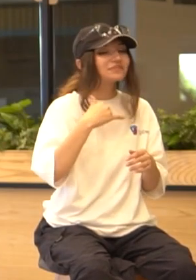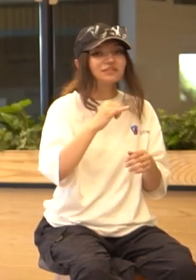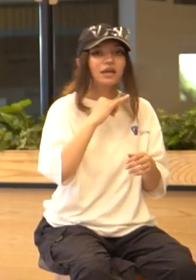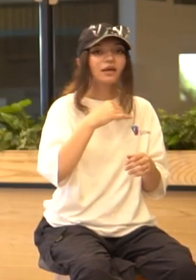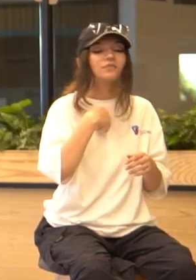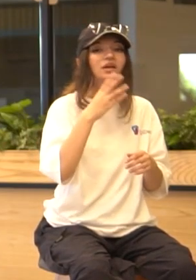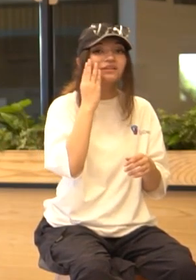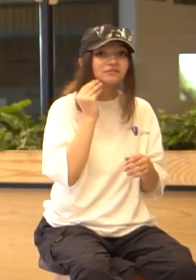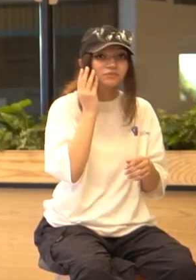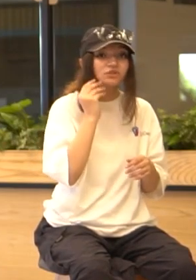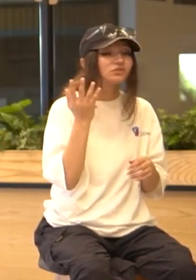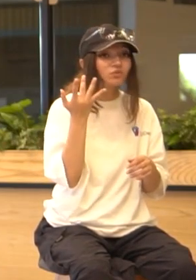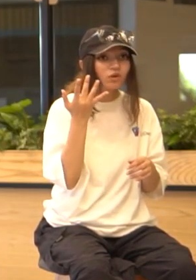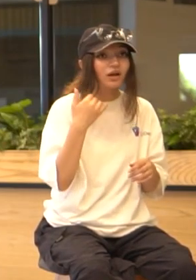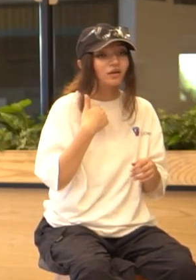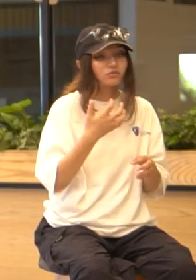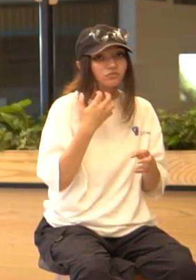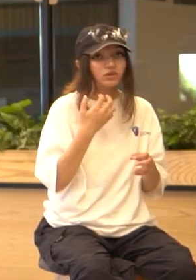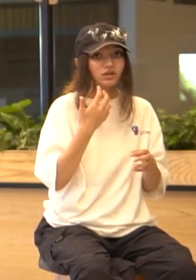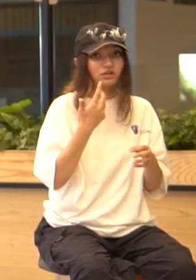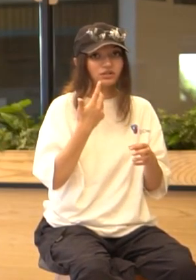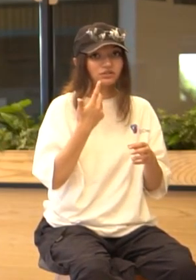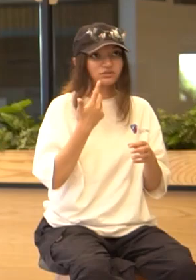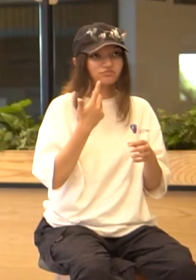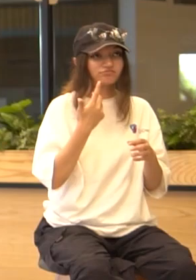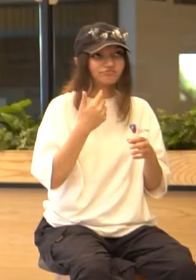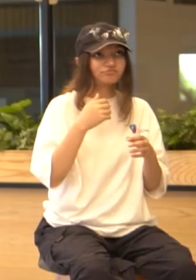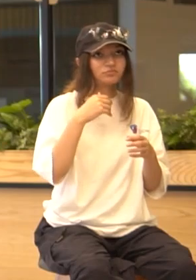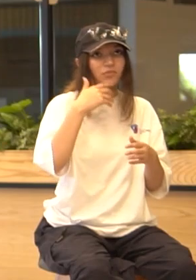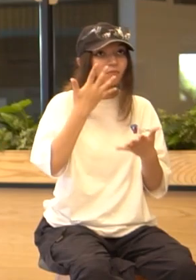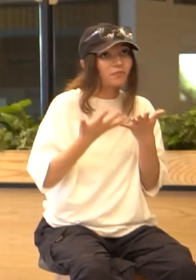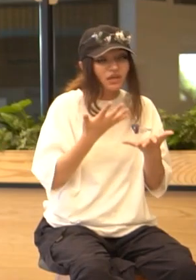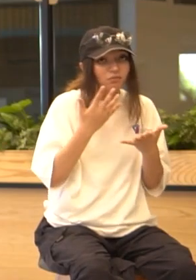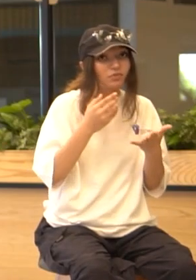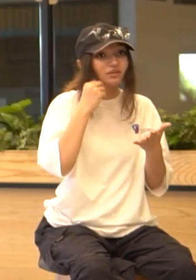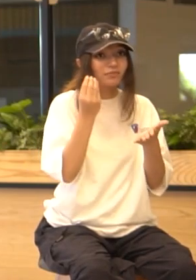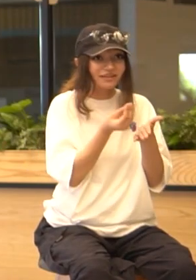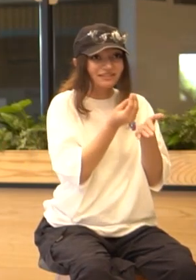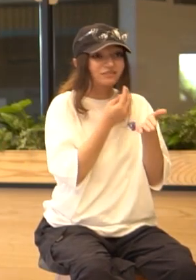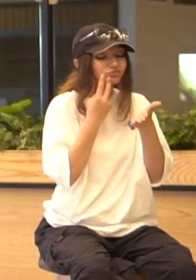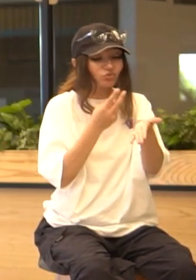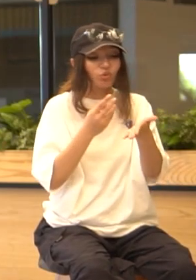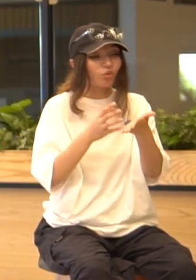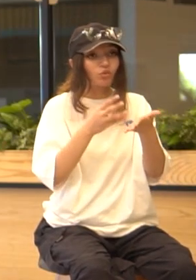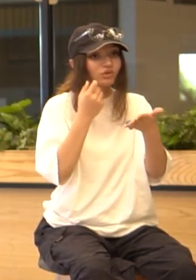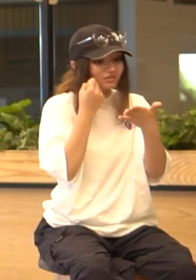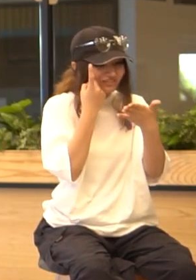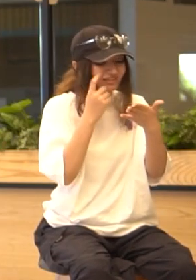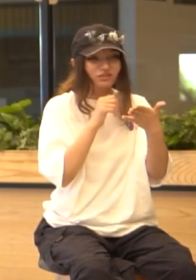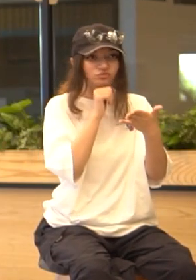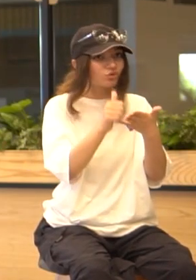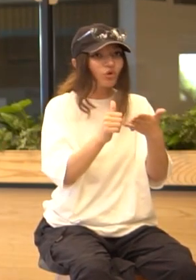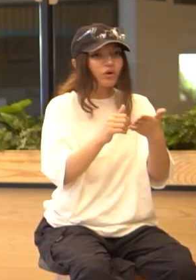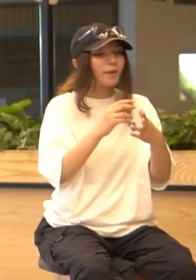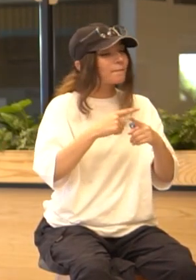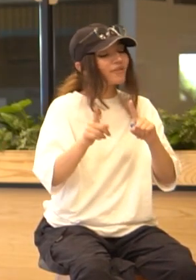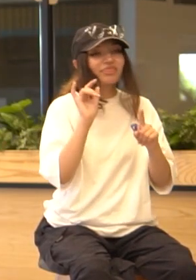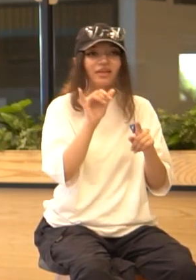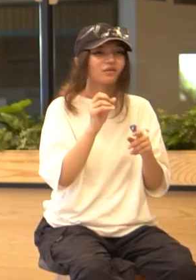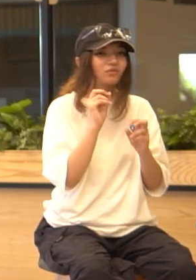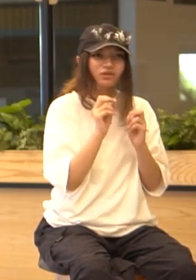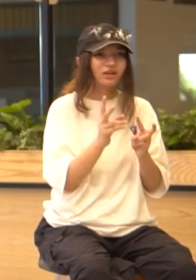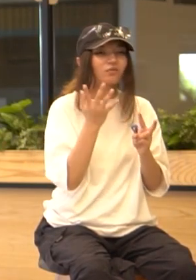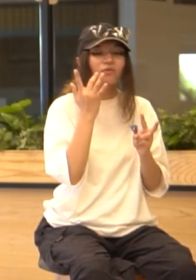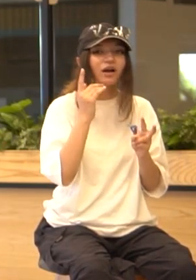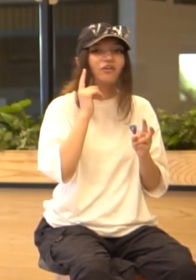of things that, you know, there will be fonts that will be readable, there will be fonts that will not be readable. And all the complicated ones, they never made it